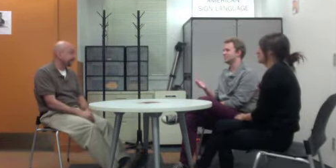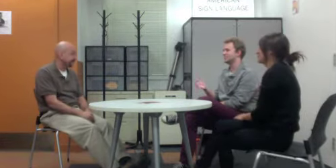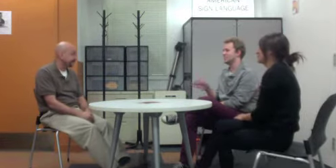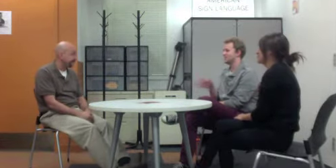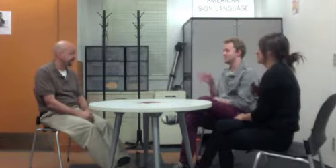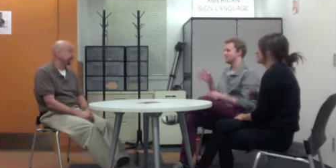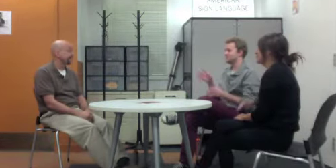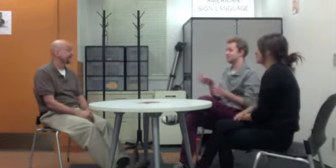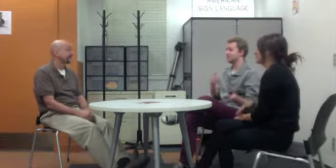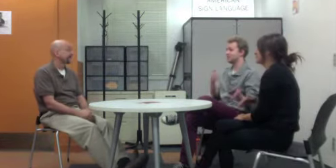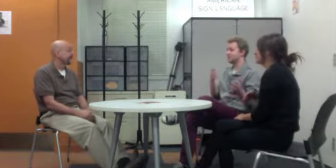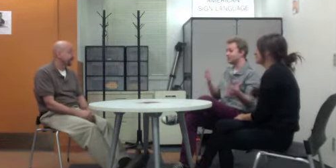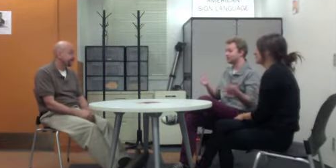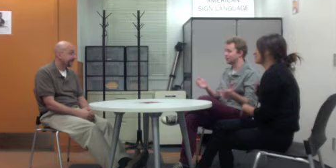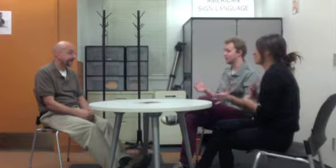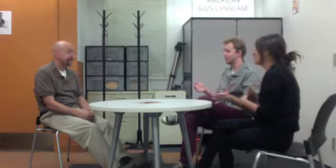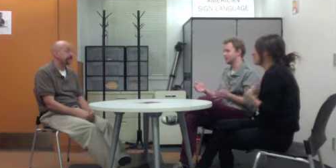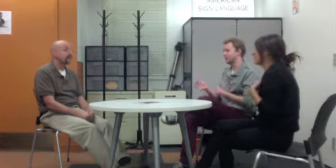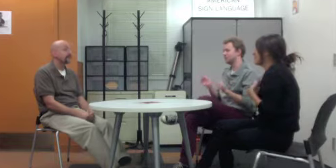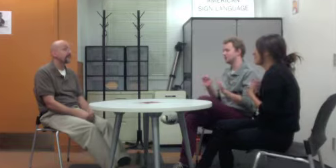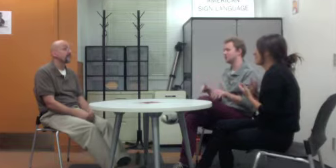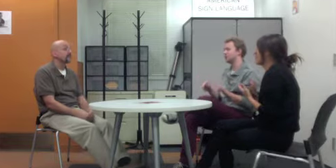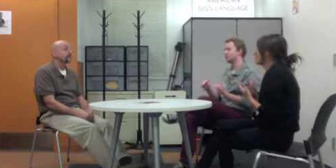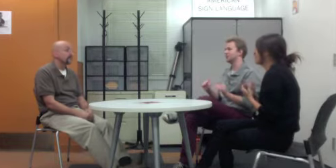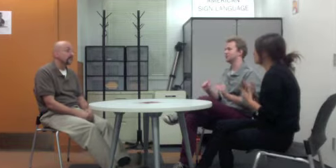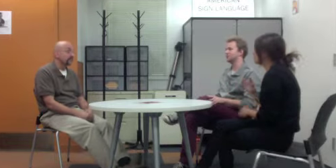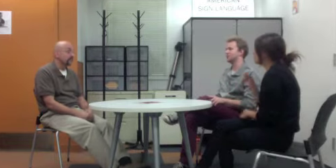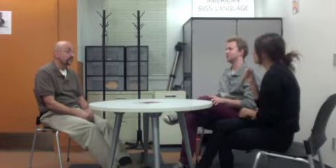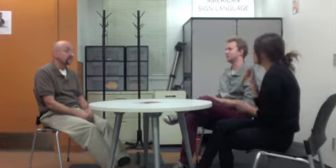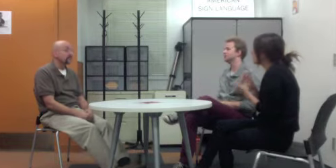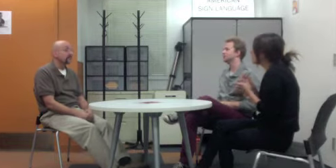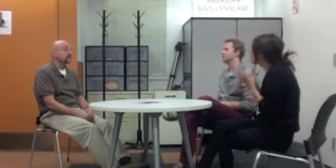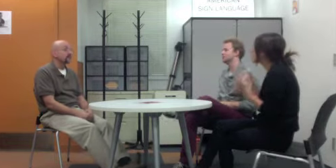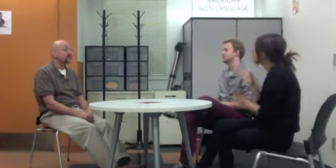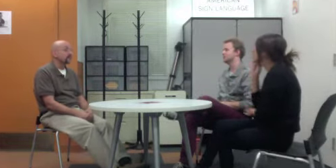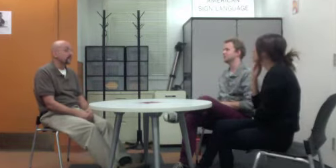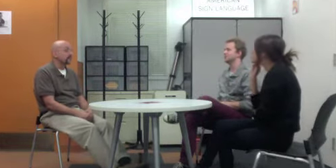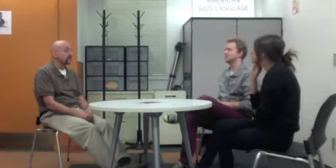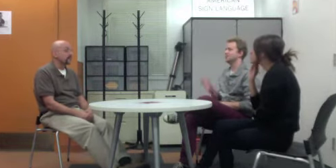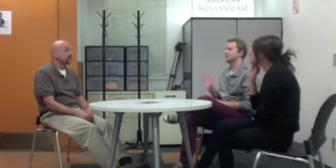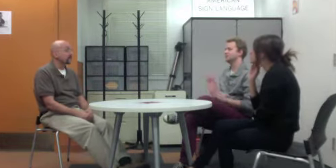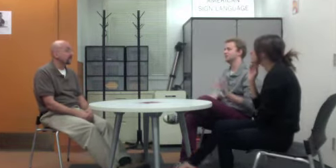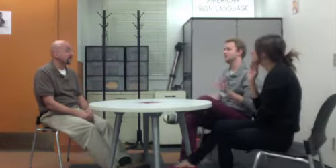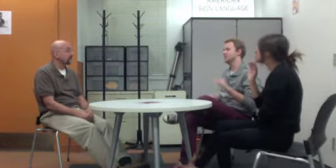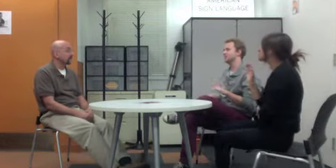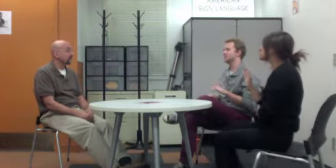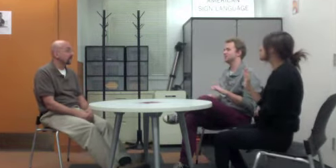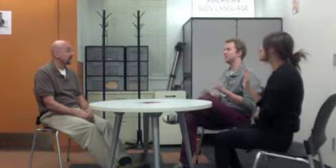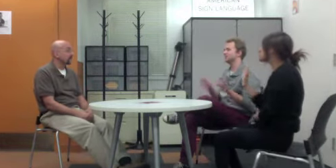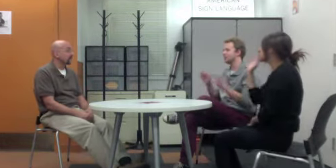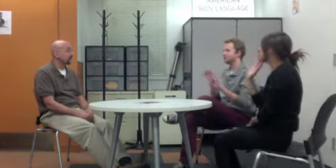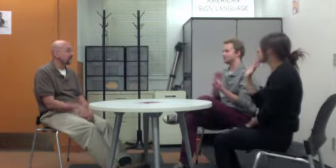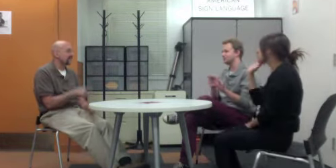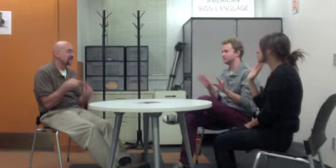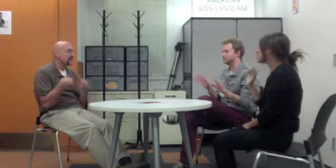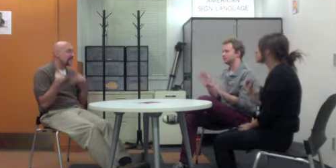I was in theater growing up and I knew I wanted to be an actor my whole life. And then over time, like I did a lot of